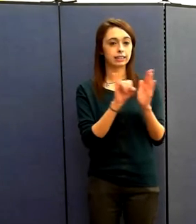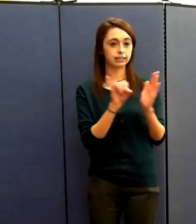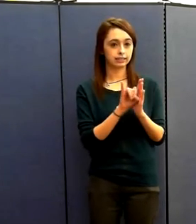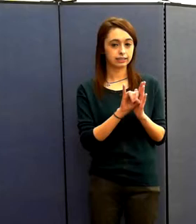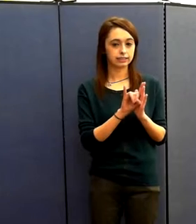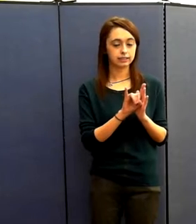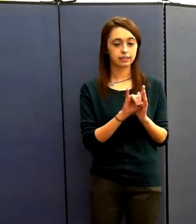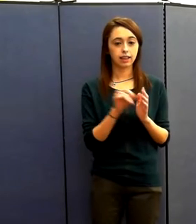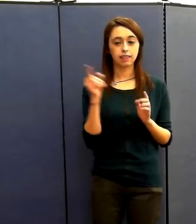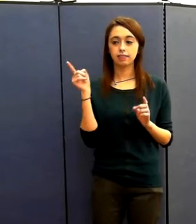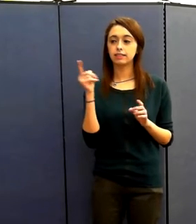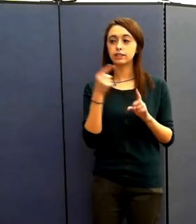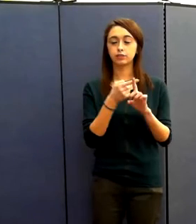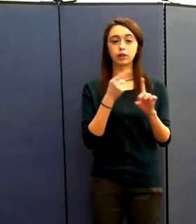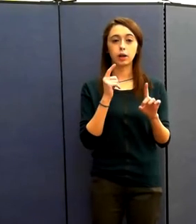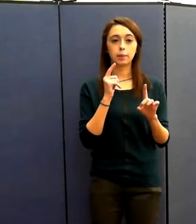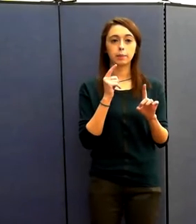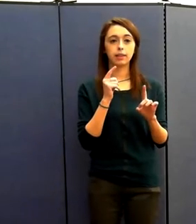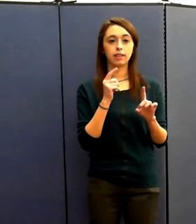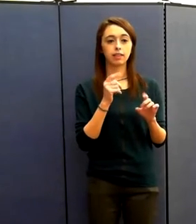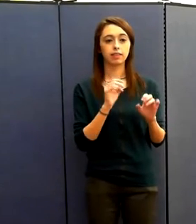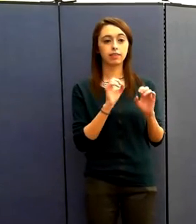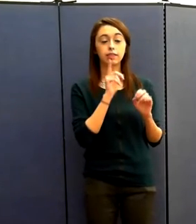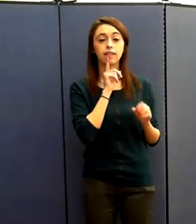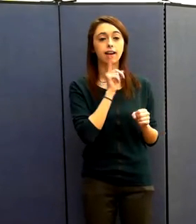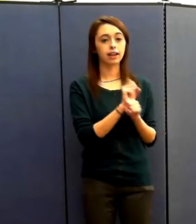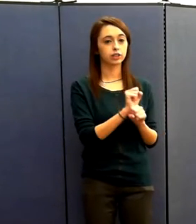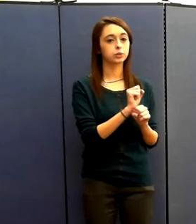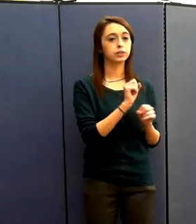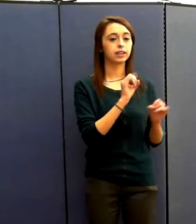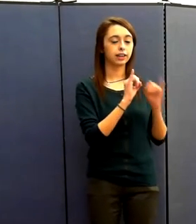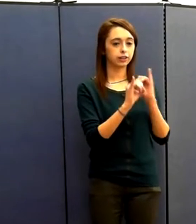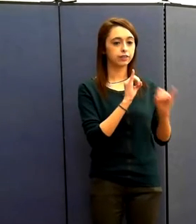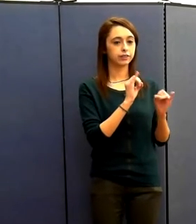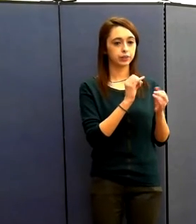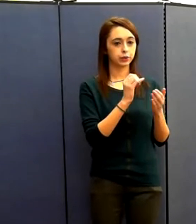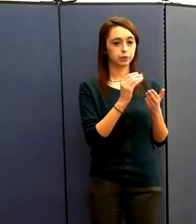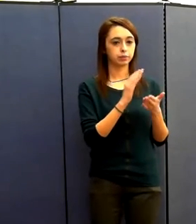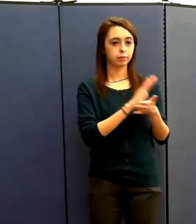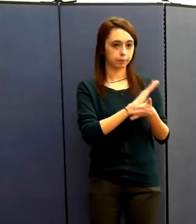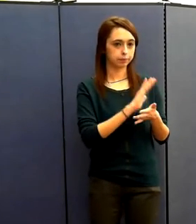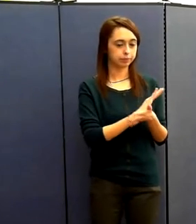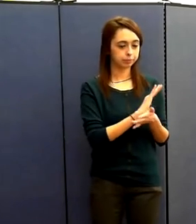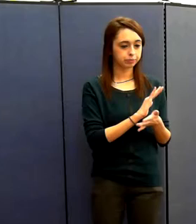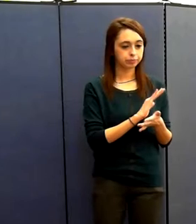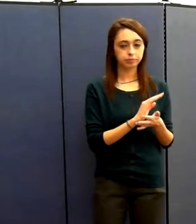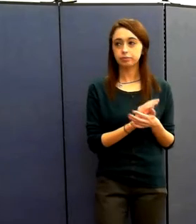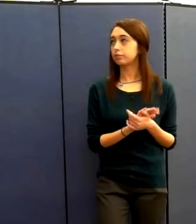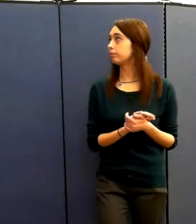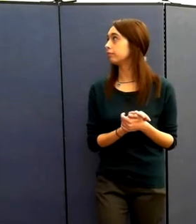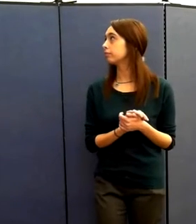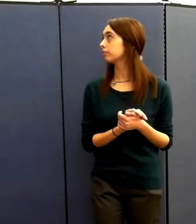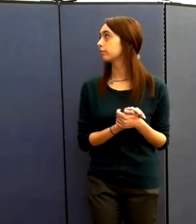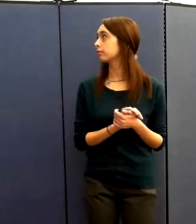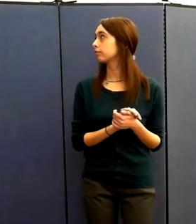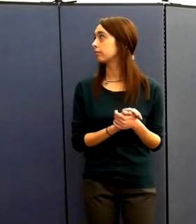transcript. Alyssa answers the door, bird-like, her head bobbing and weaving as